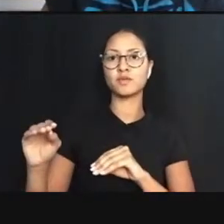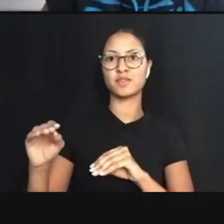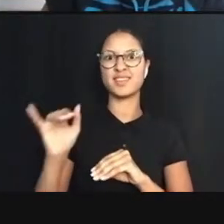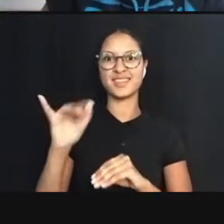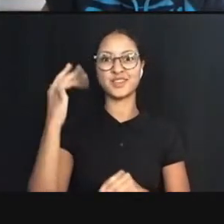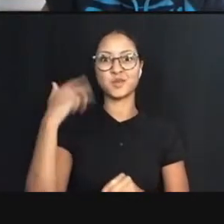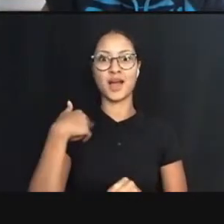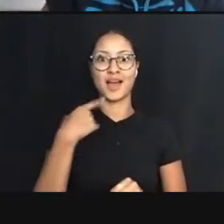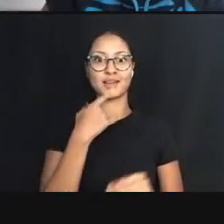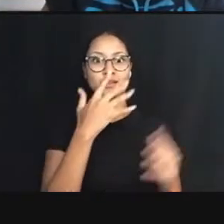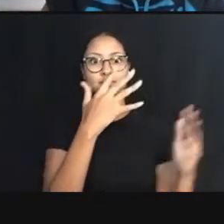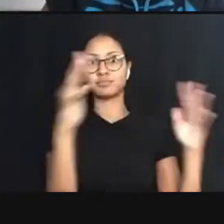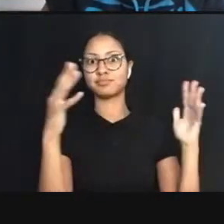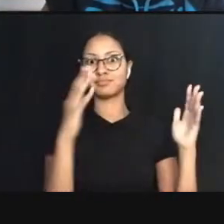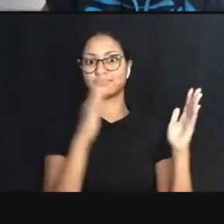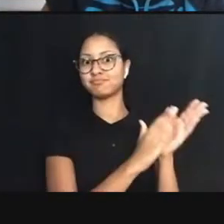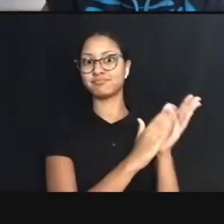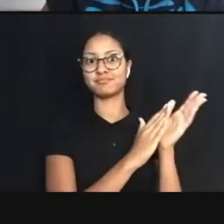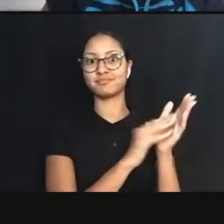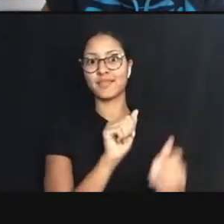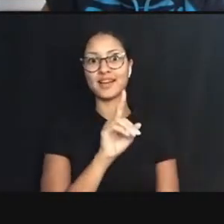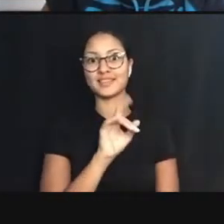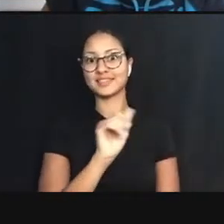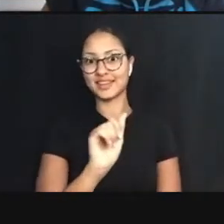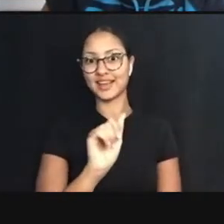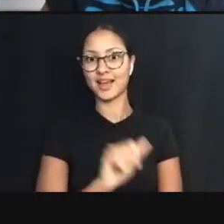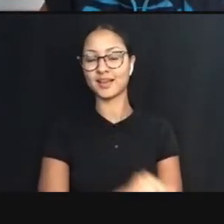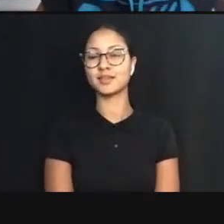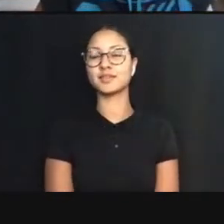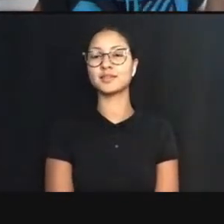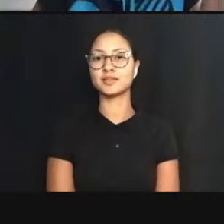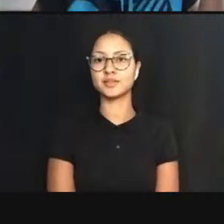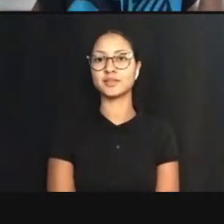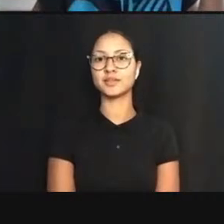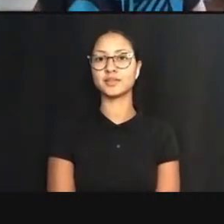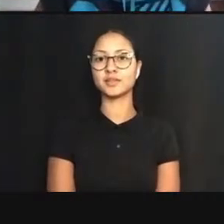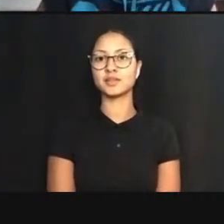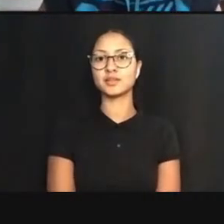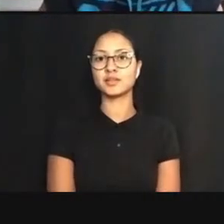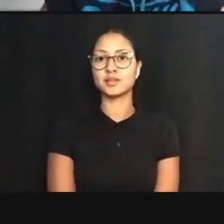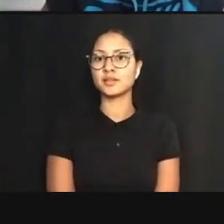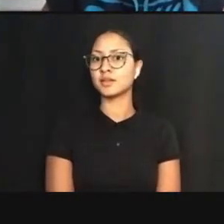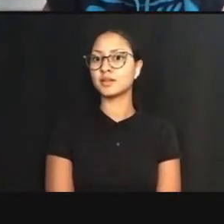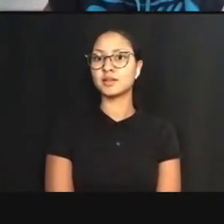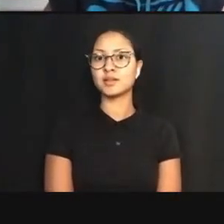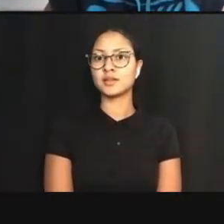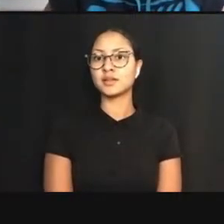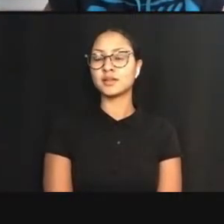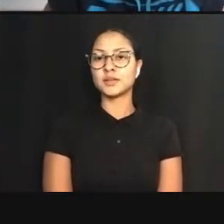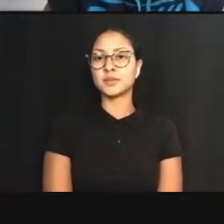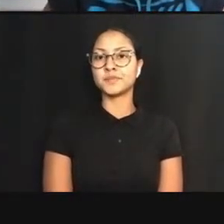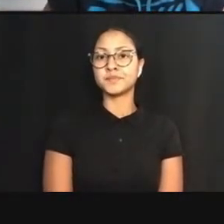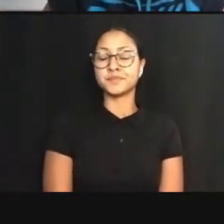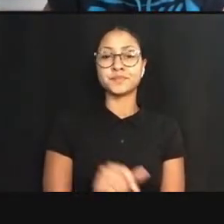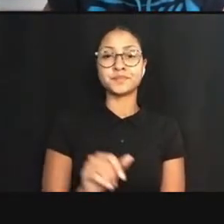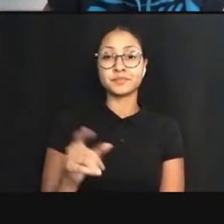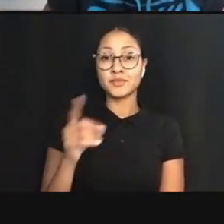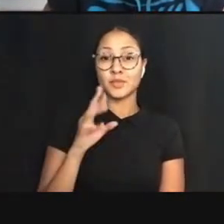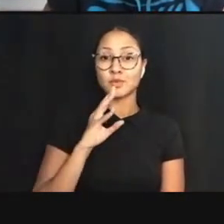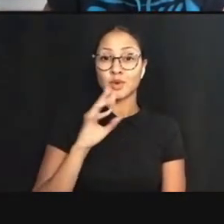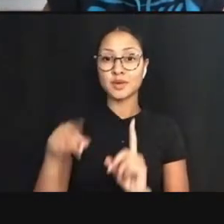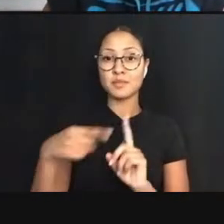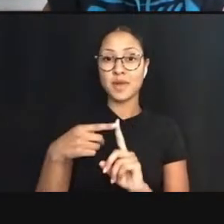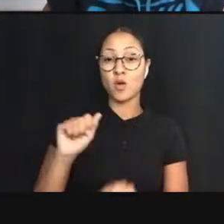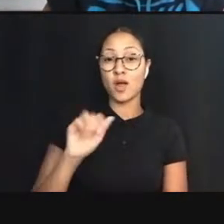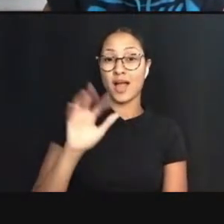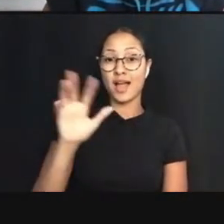is stagnant, then it can't be culture. Like what Africa are we talking about when we say that? What